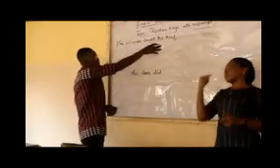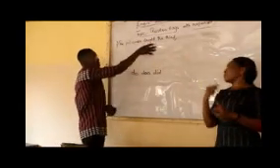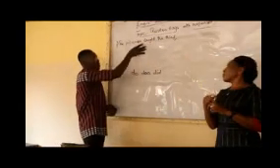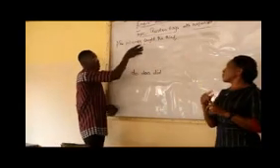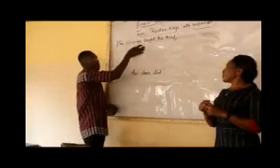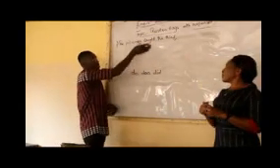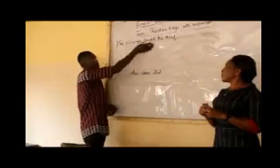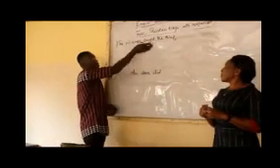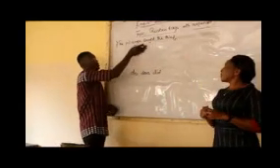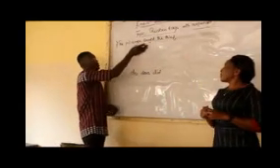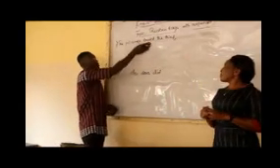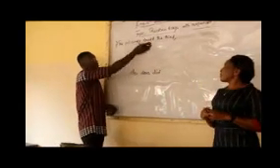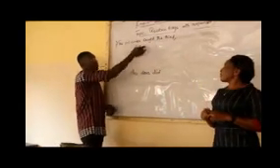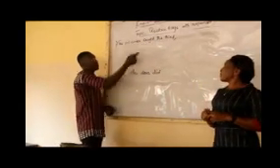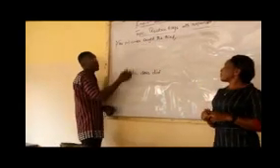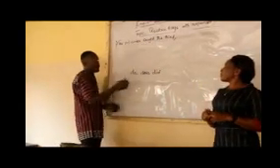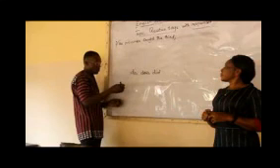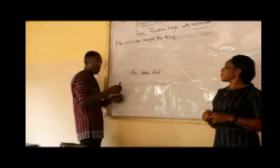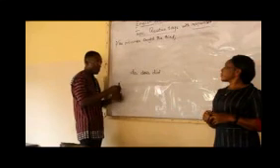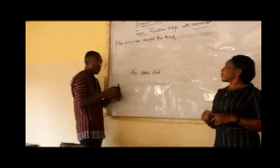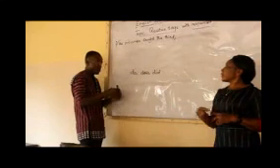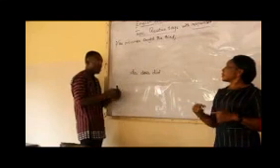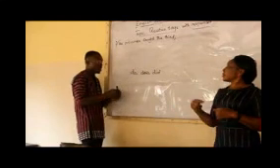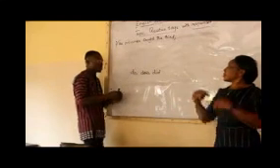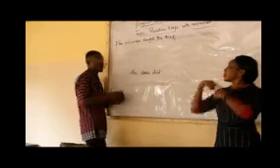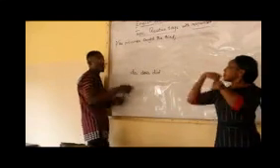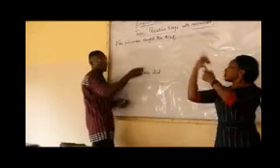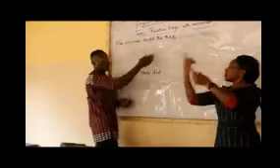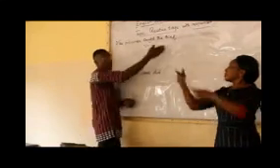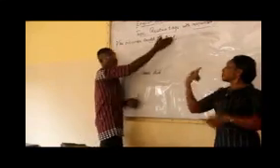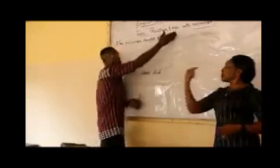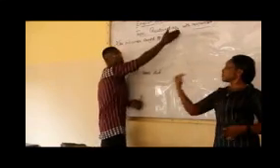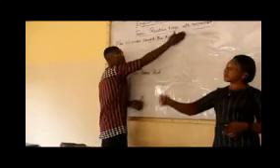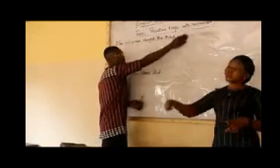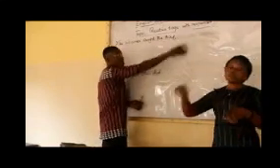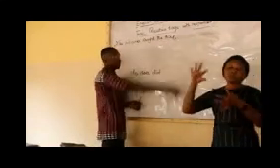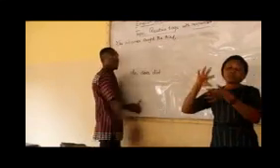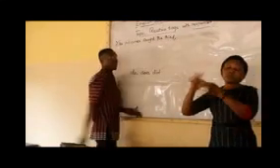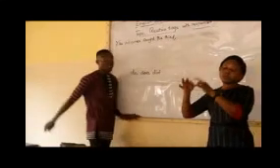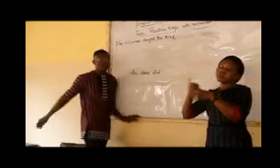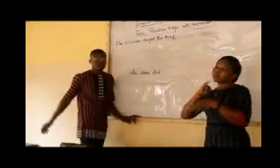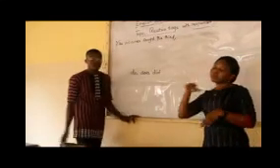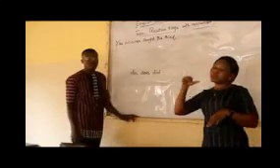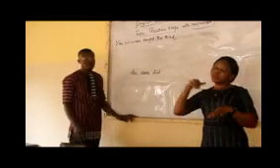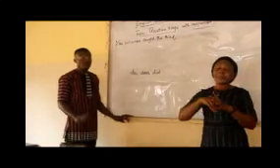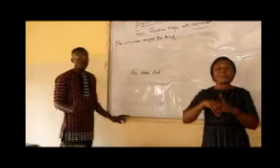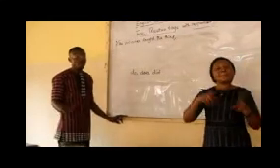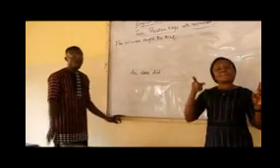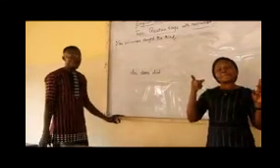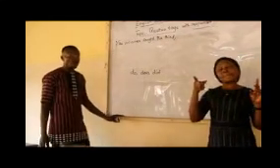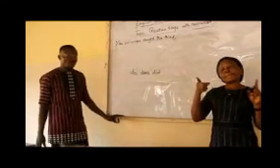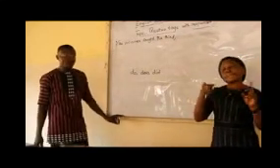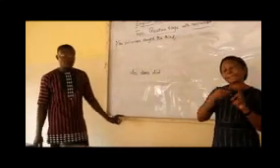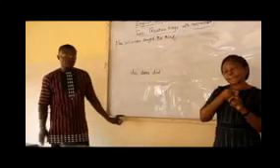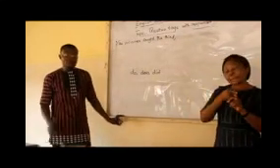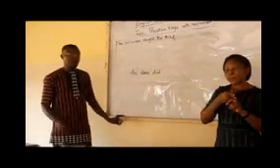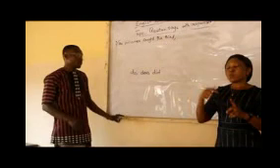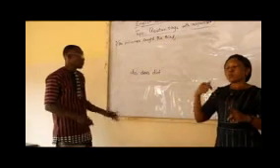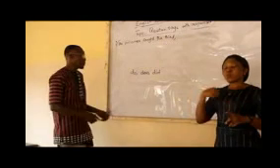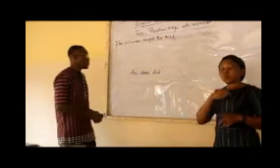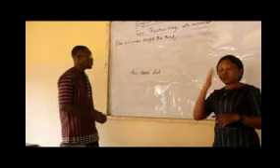statement is in the positive, remember that we have to form a negative tag. Is this all clear